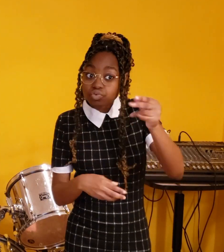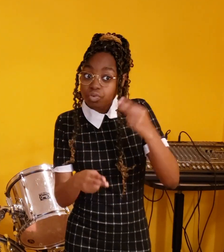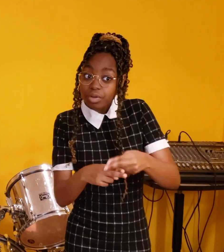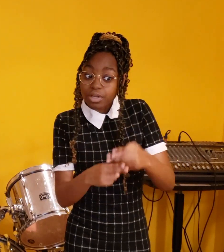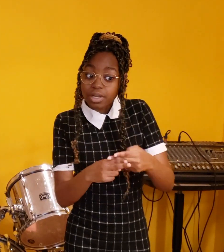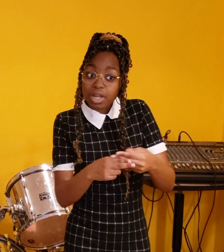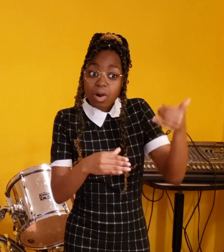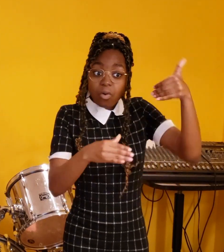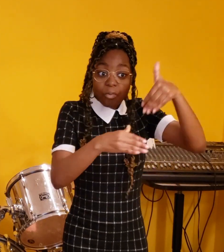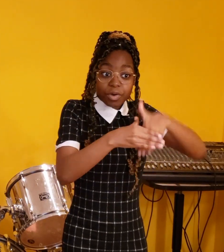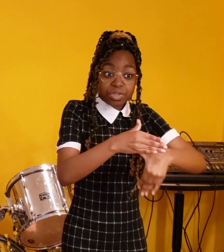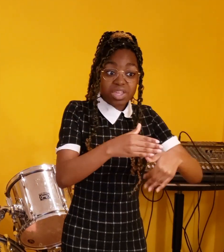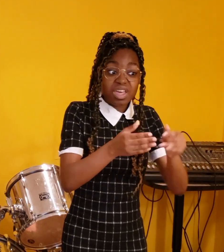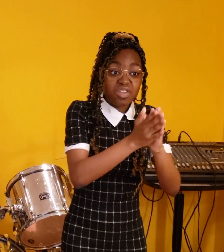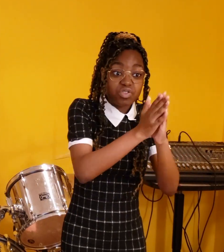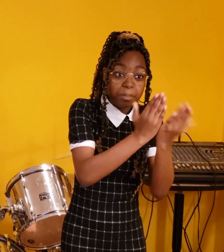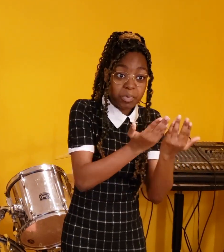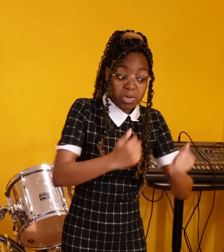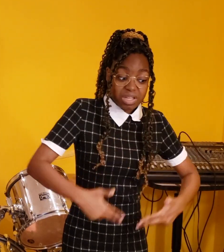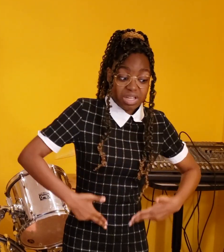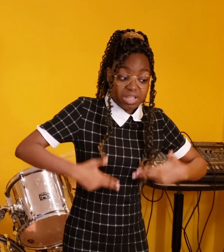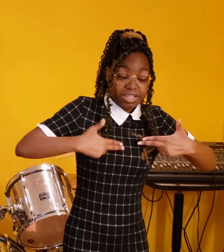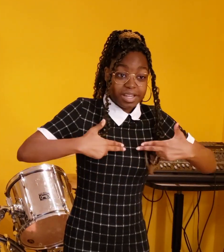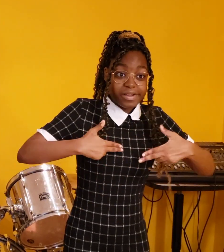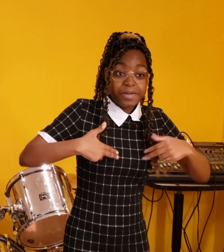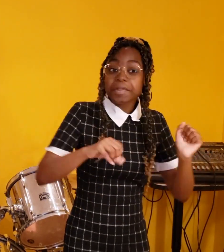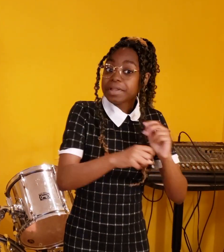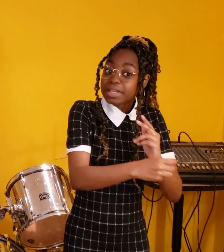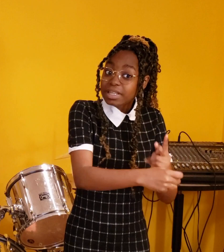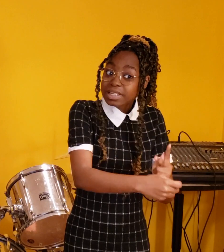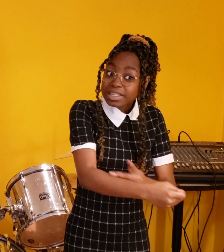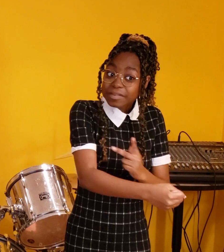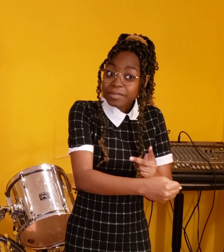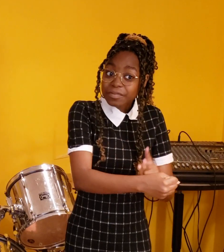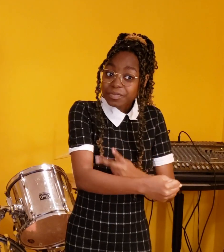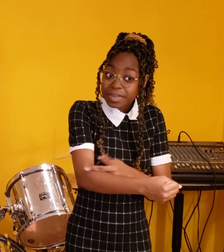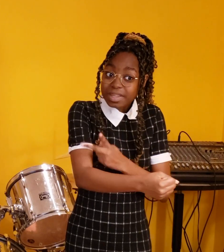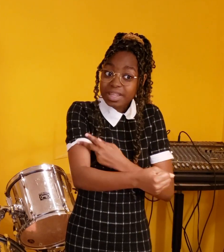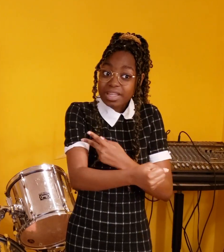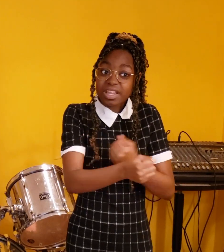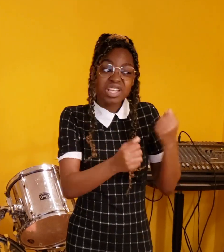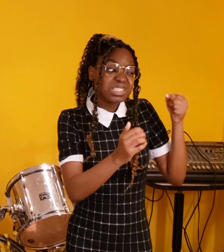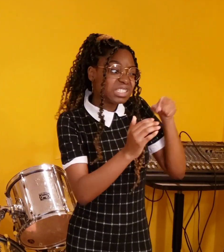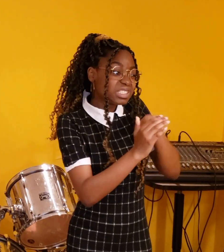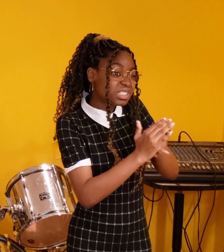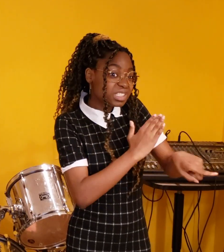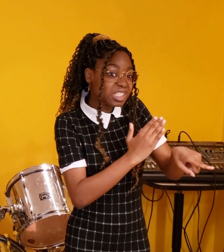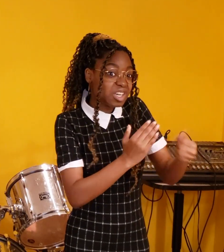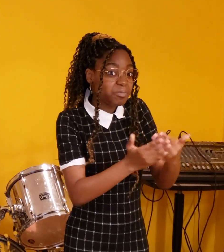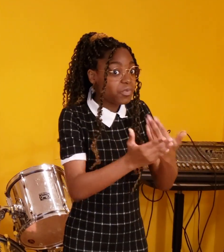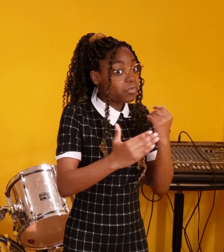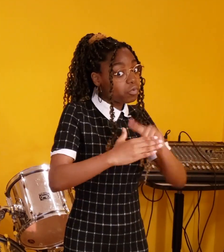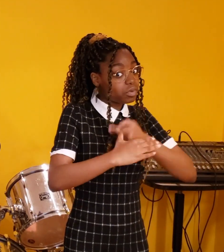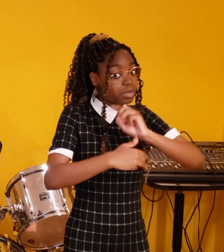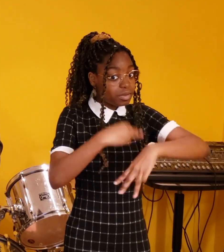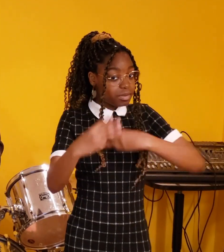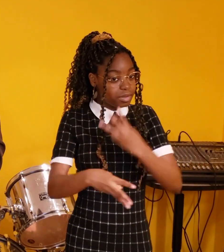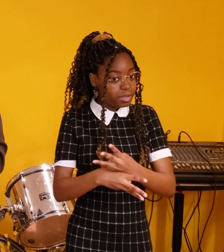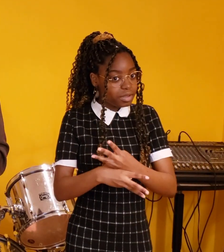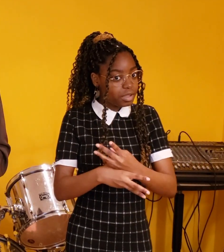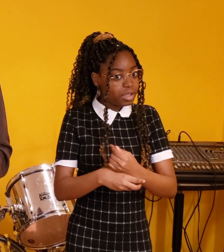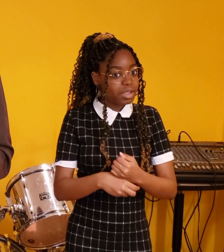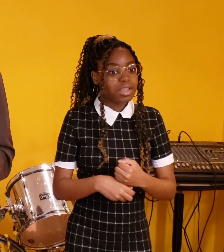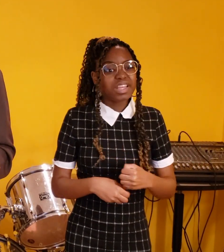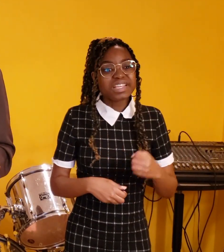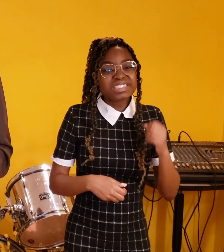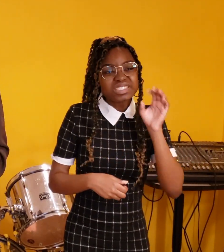down in the lamb, in the book of life of the lamb who was slain from the foundation of the world? Do you have your name